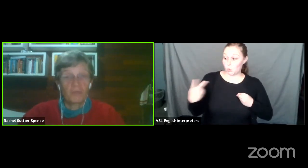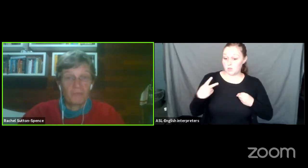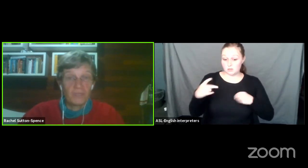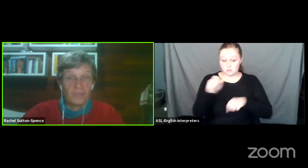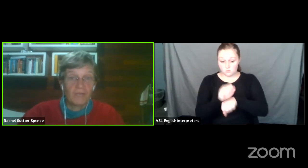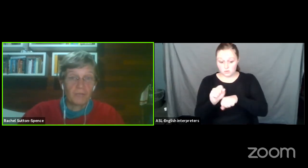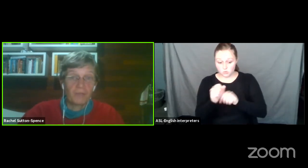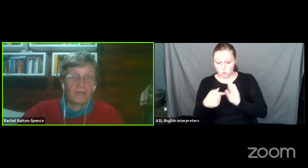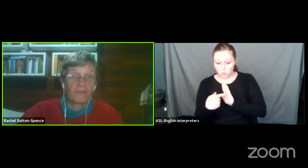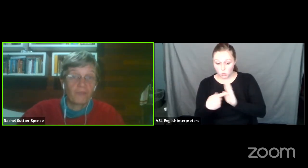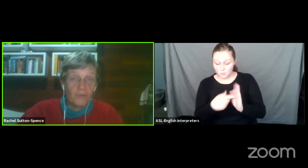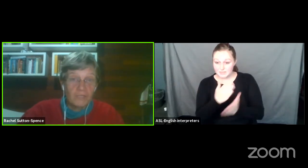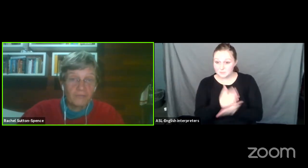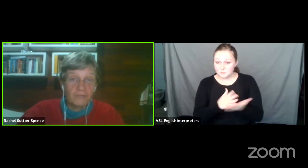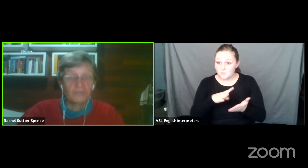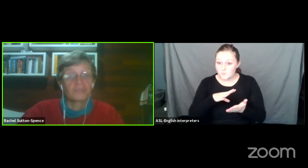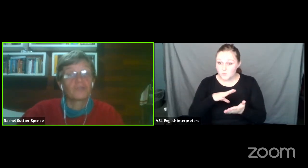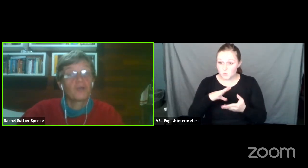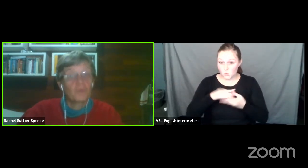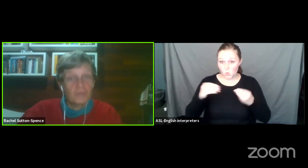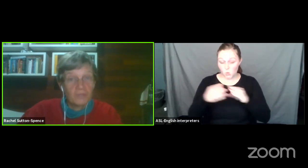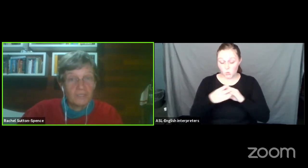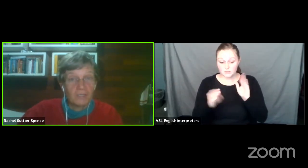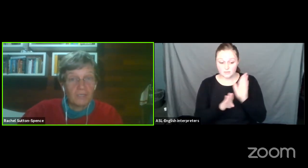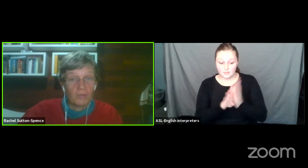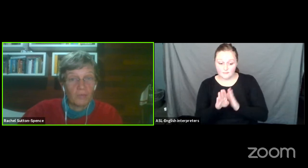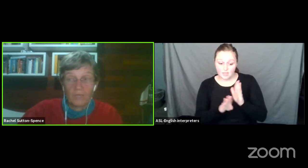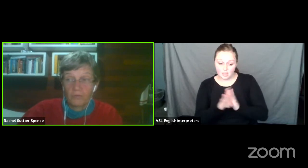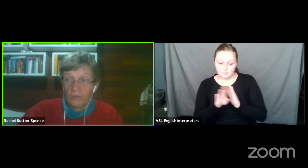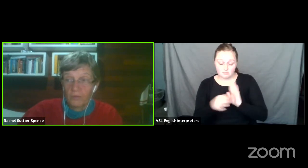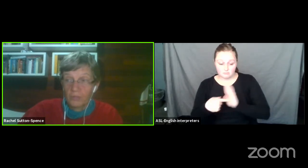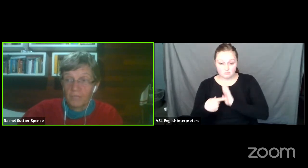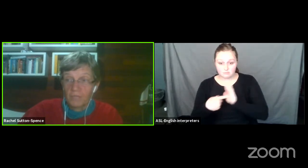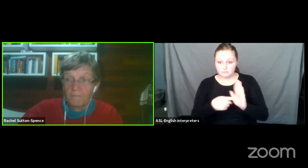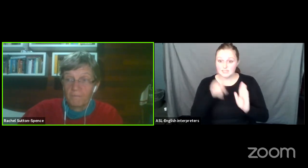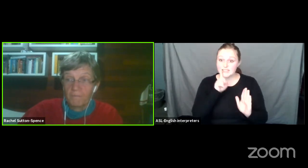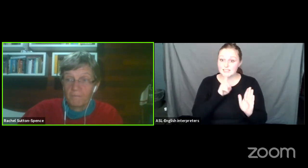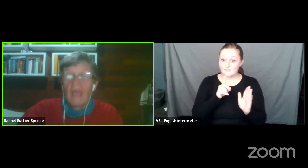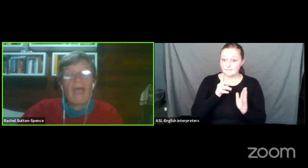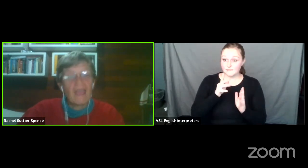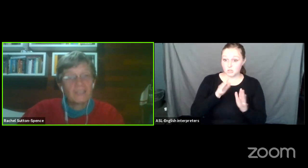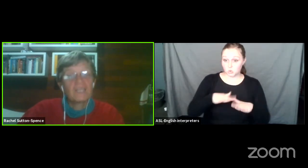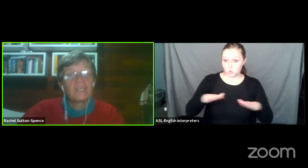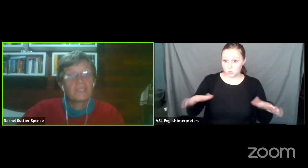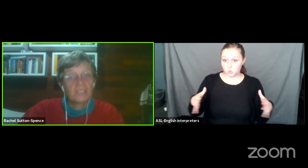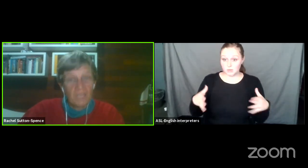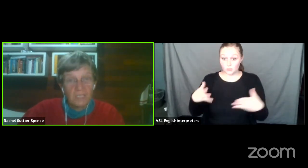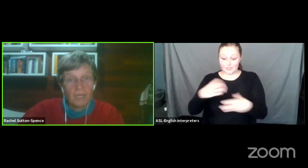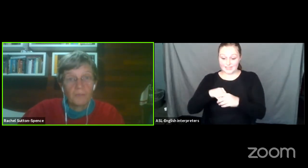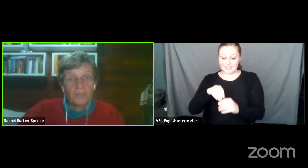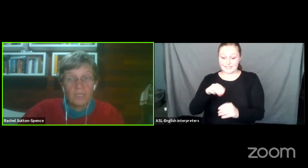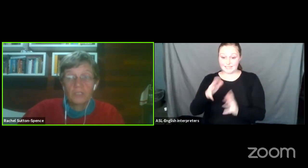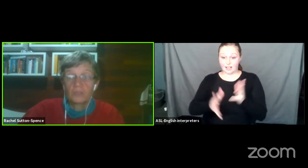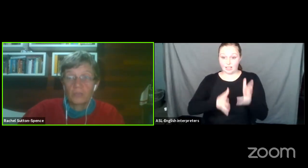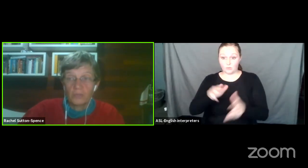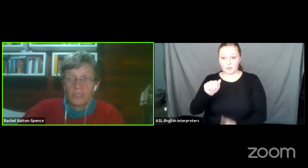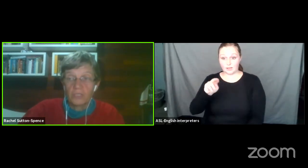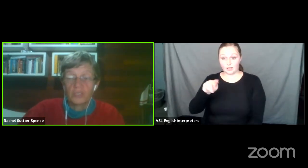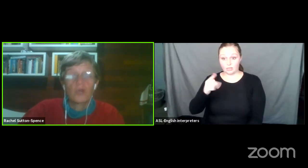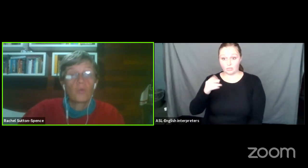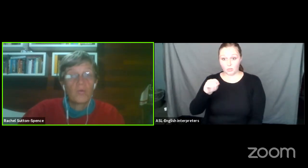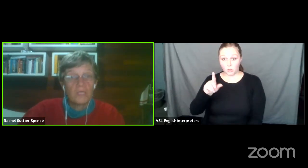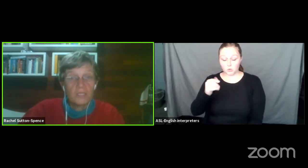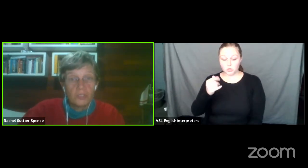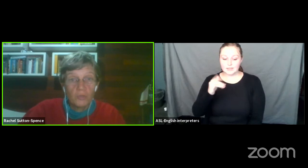stories that we've been developing for deaf children within the sign language anthology. And he sat up and he took